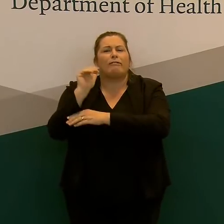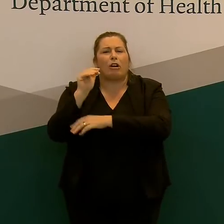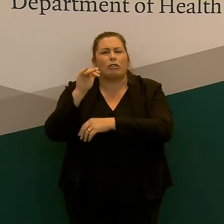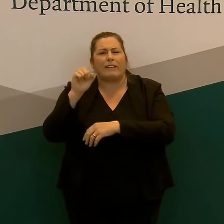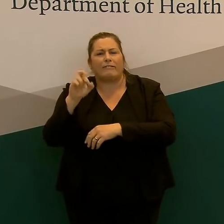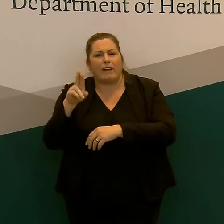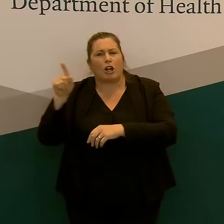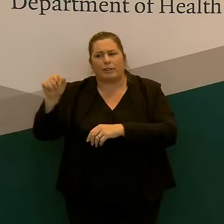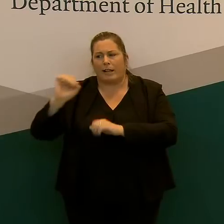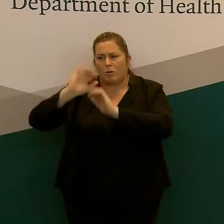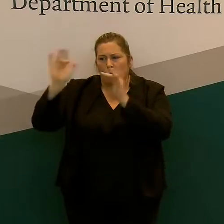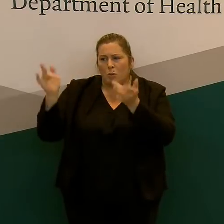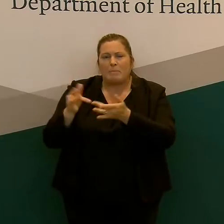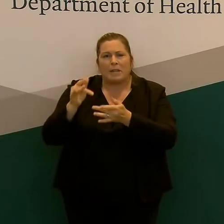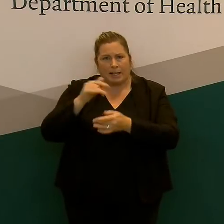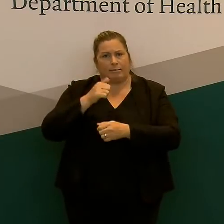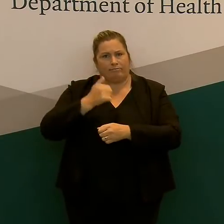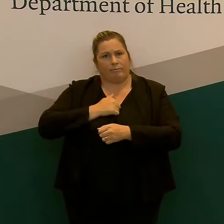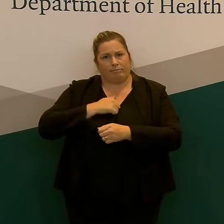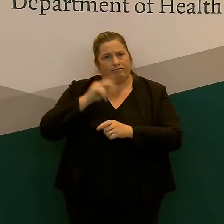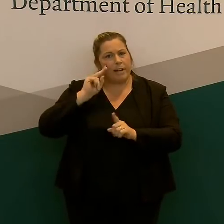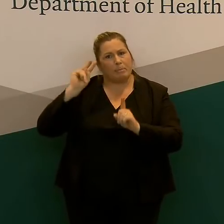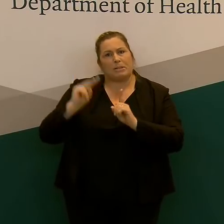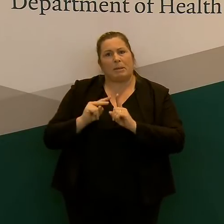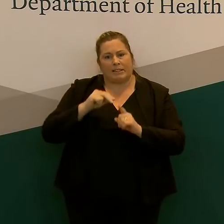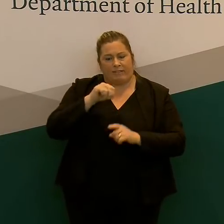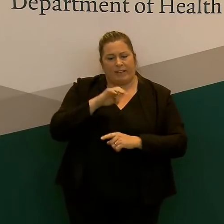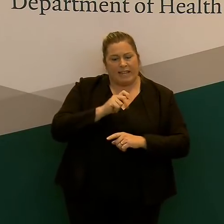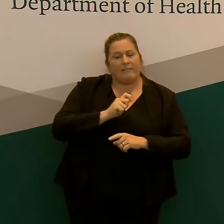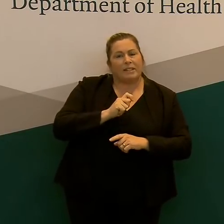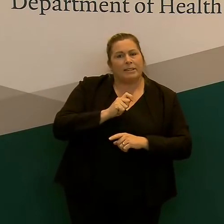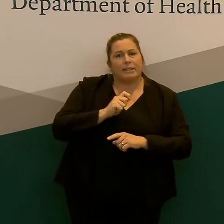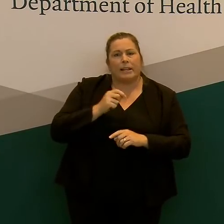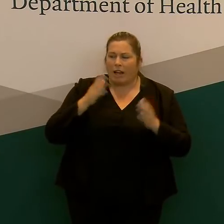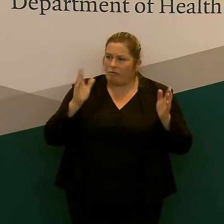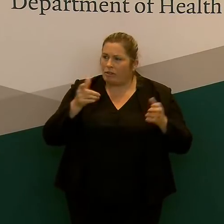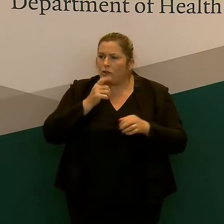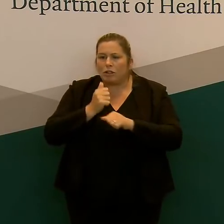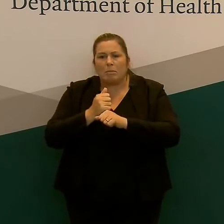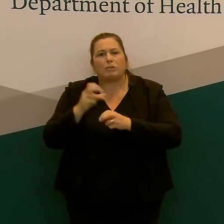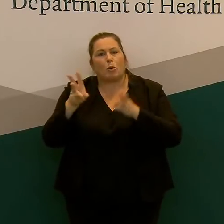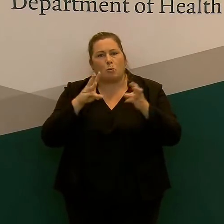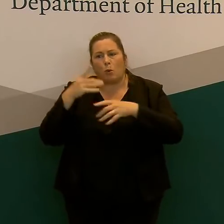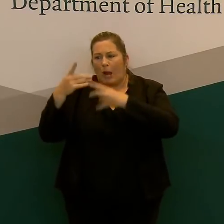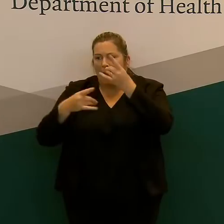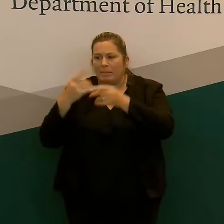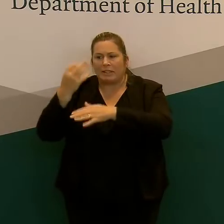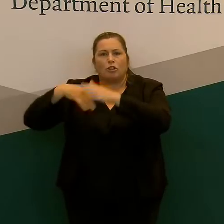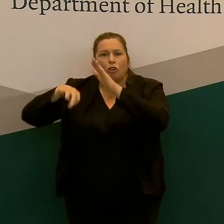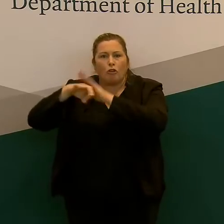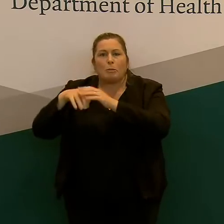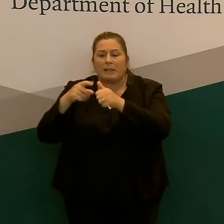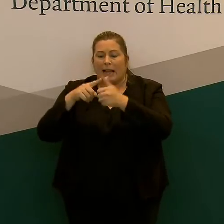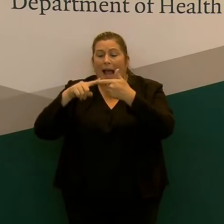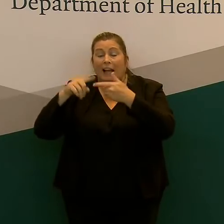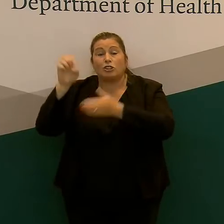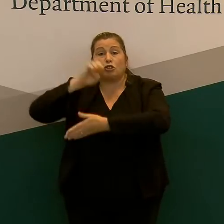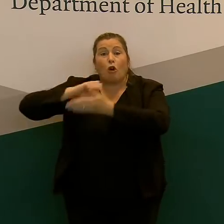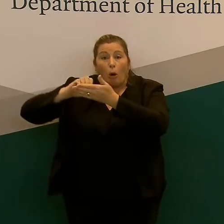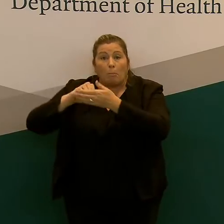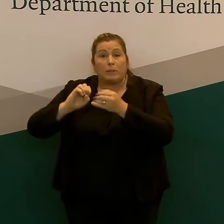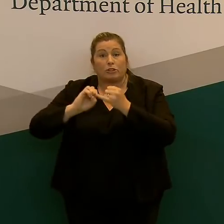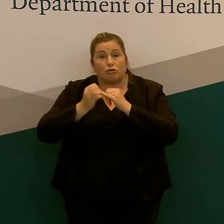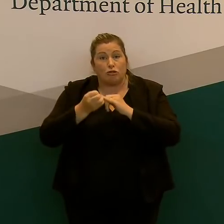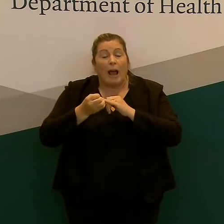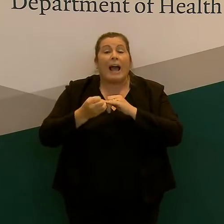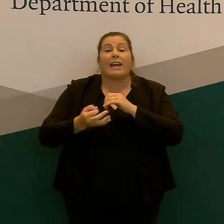advice from an NPHET point of view. I've talked already about the work that's happening at a government level, that's also happening at a European level, to try to find a